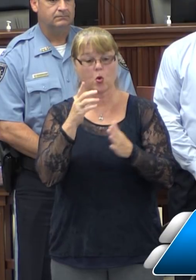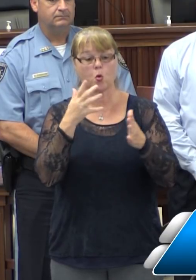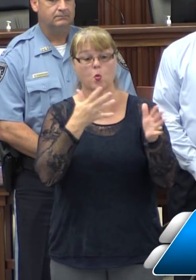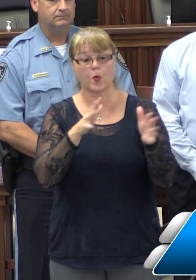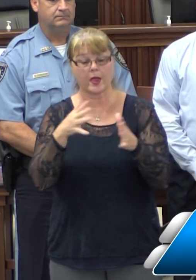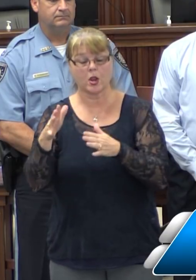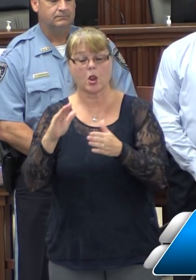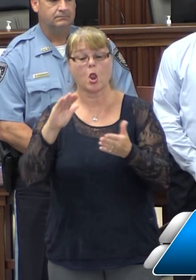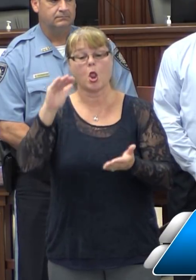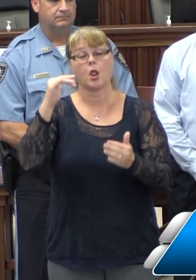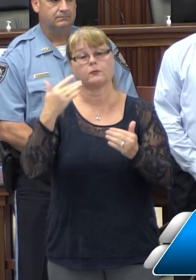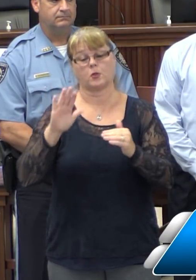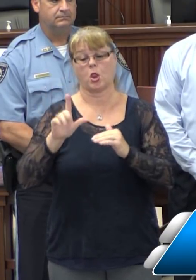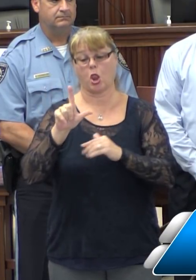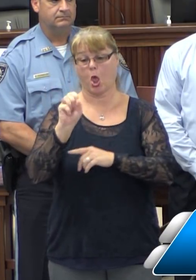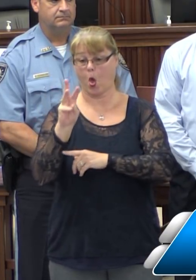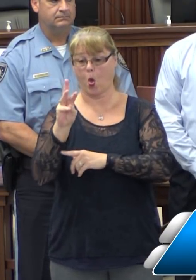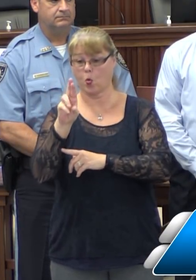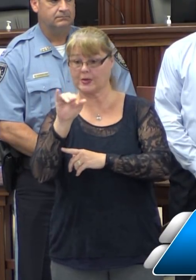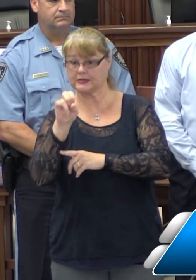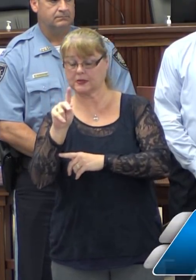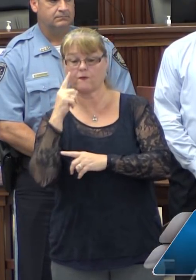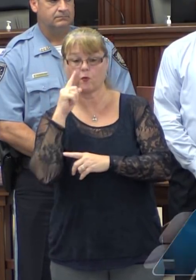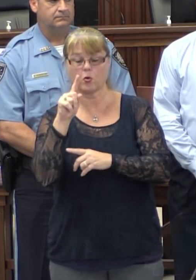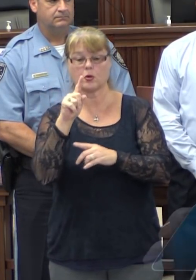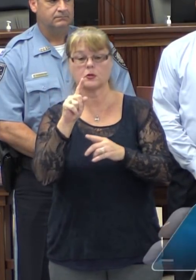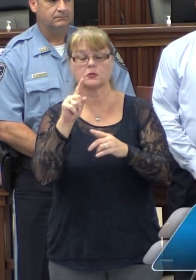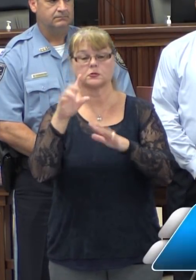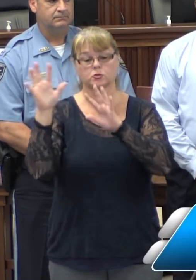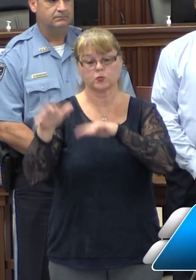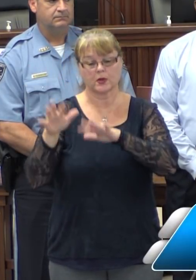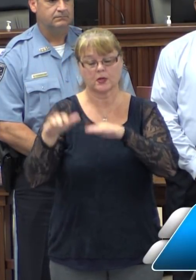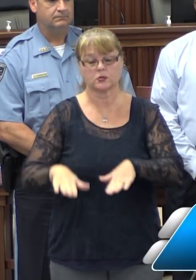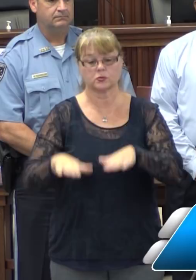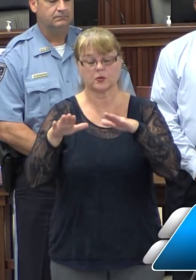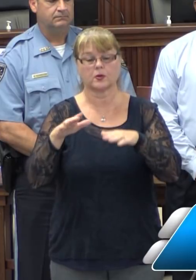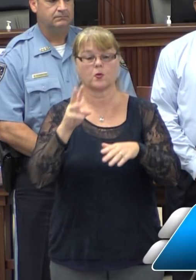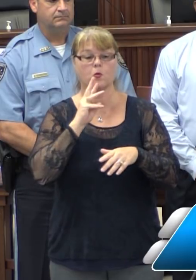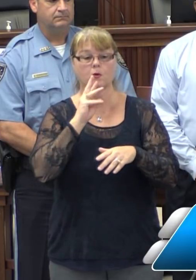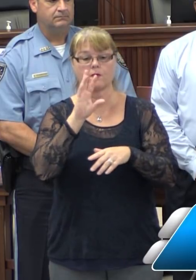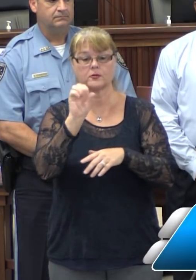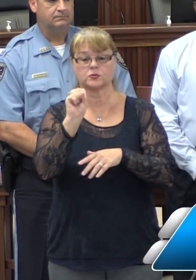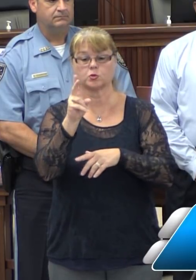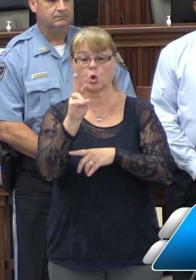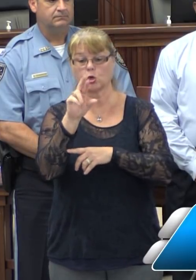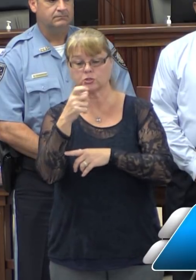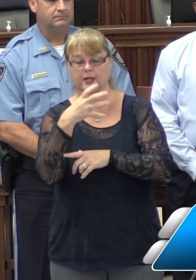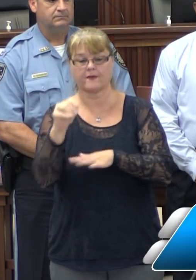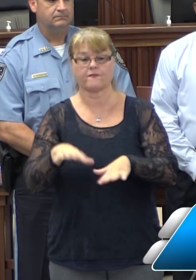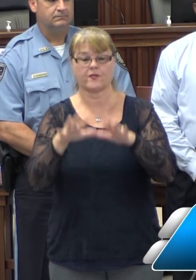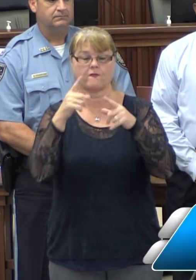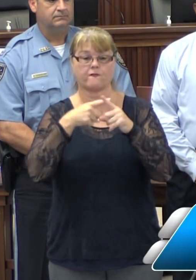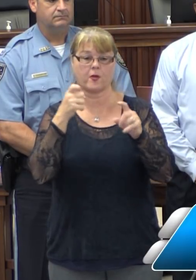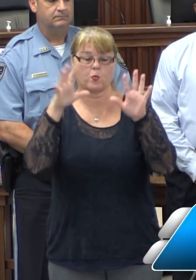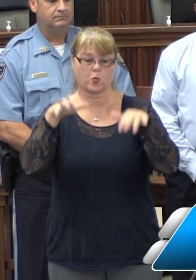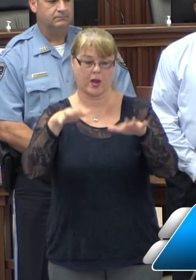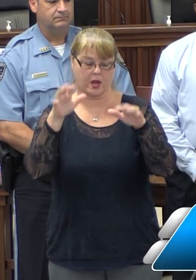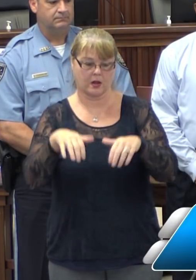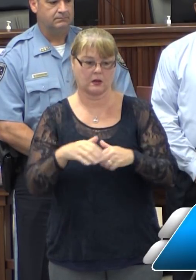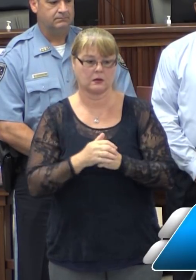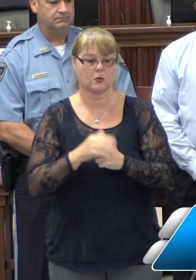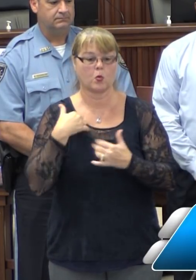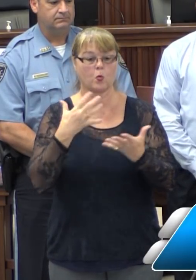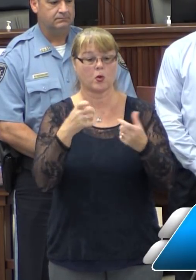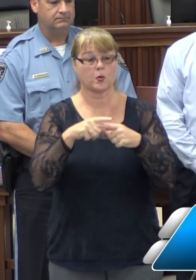low risk for storm surge, and we also have a low risk for flooding as associated with rainfall. We want